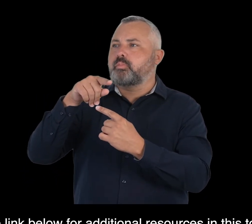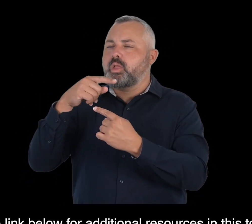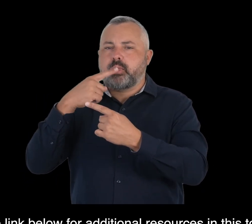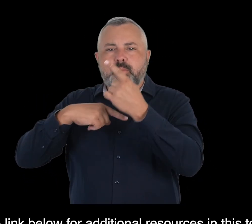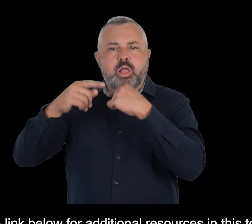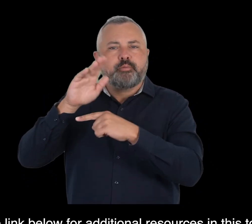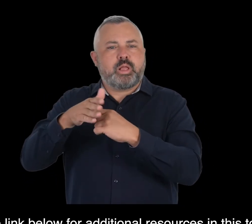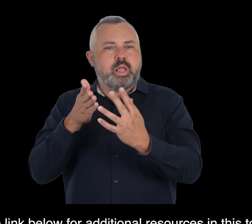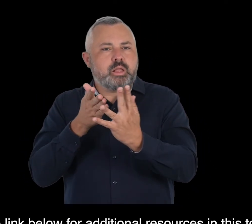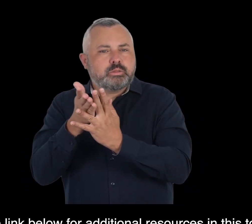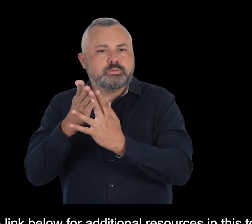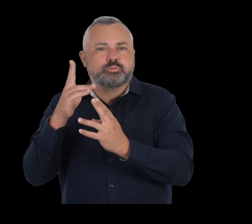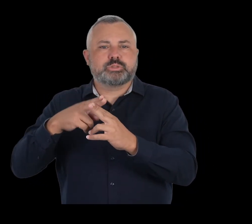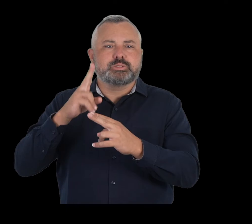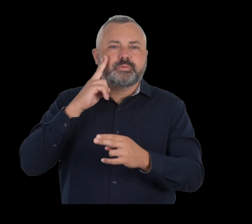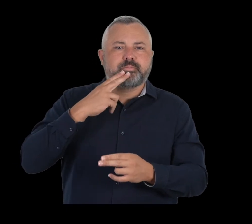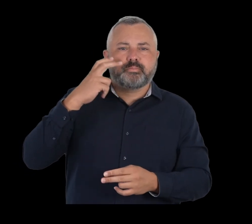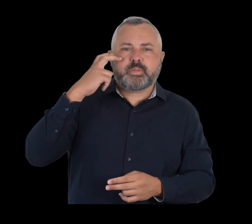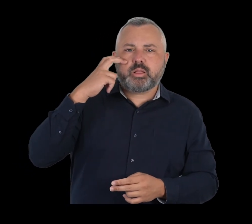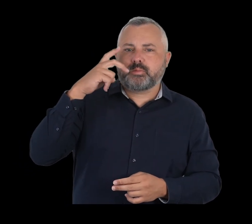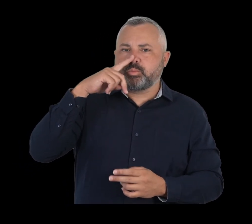and online meetings.